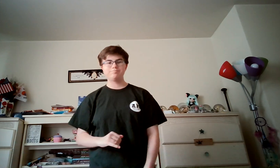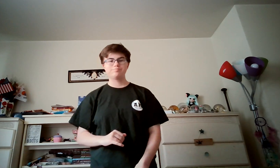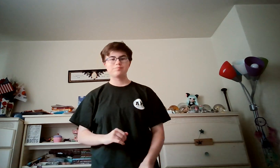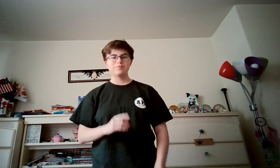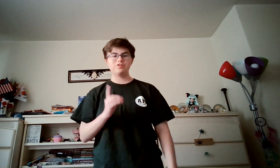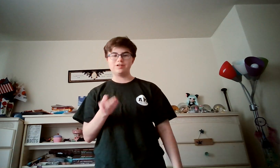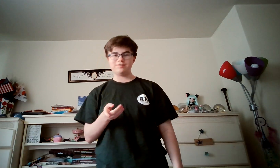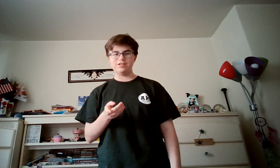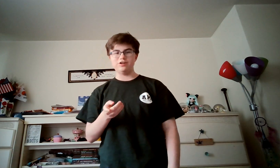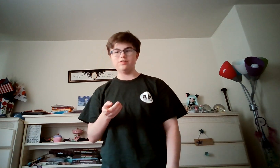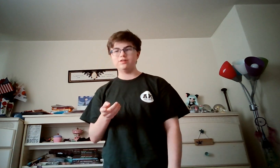So I got to see her.